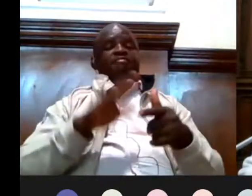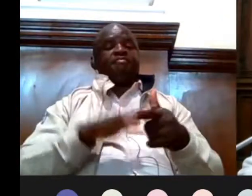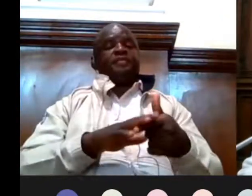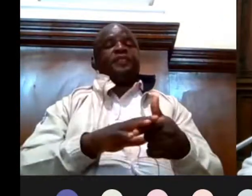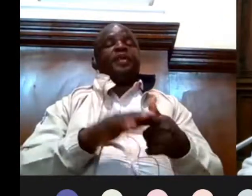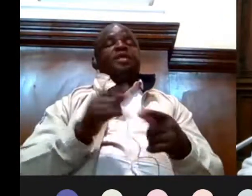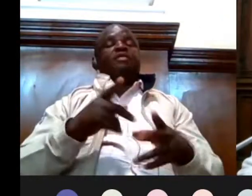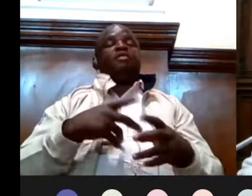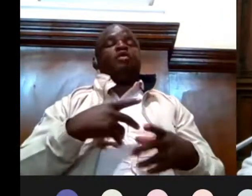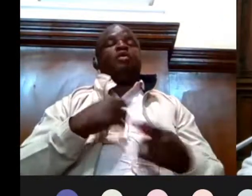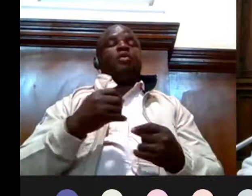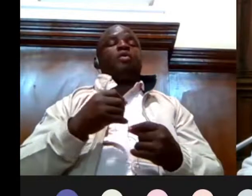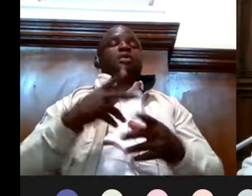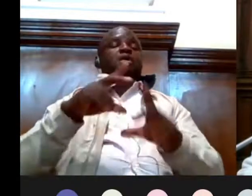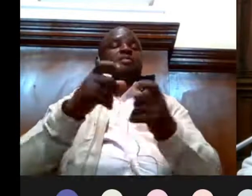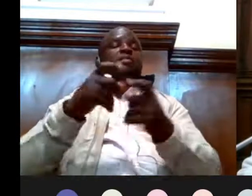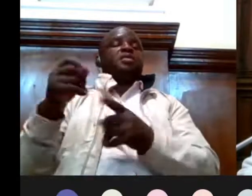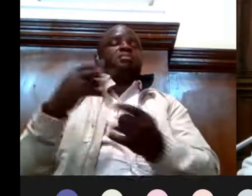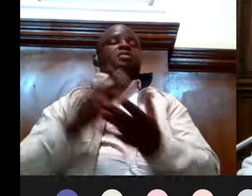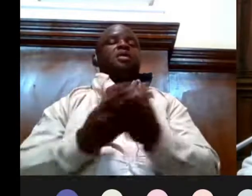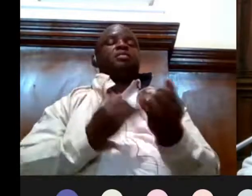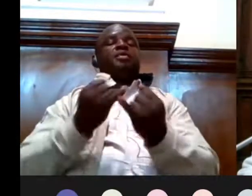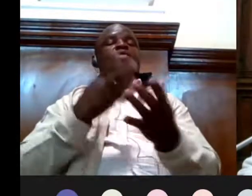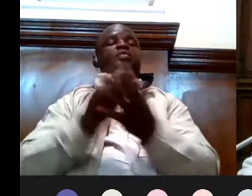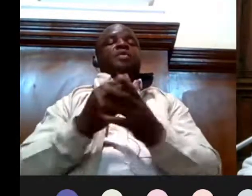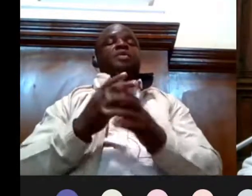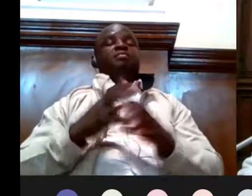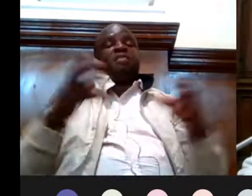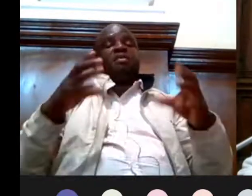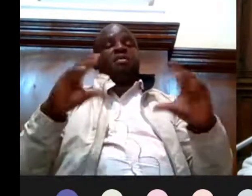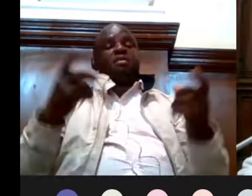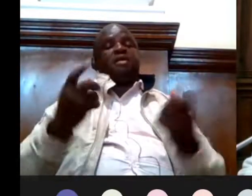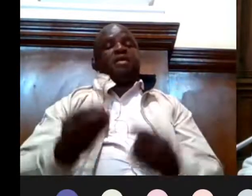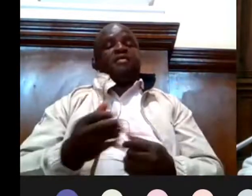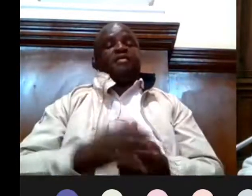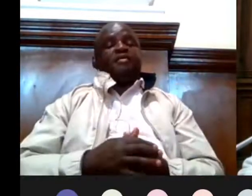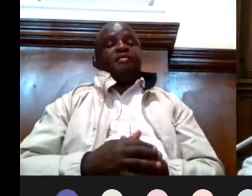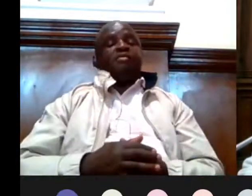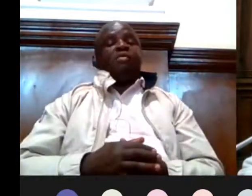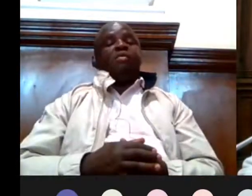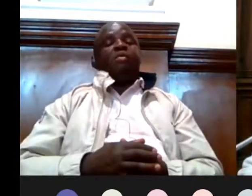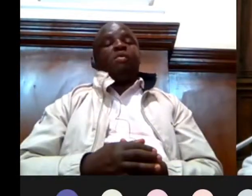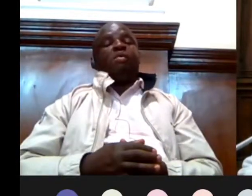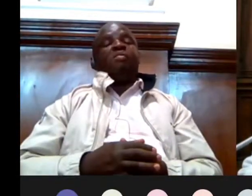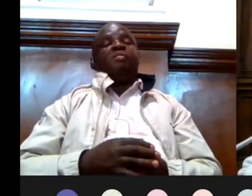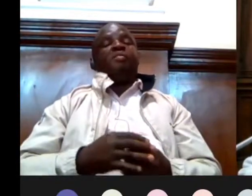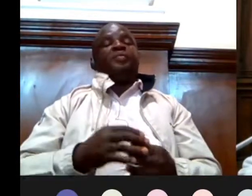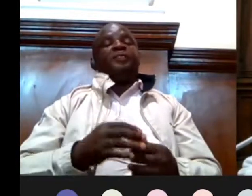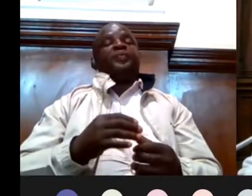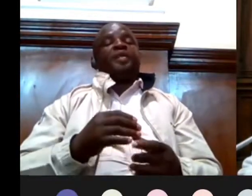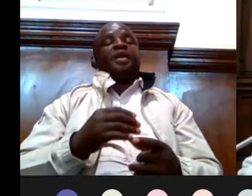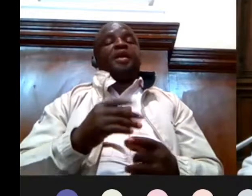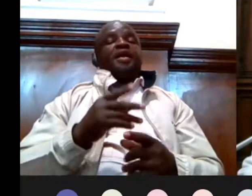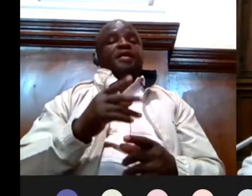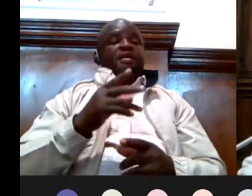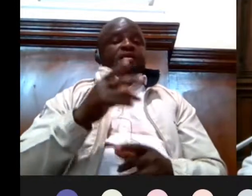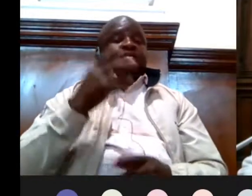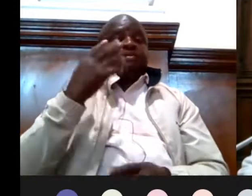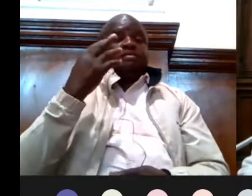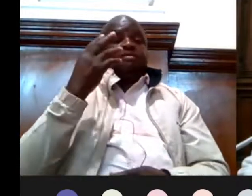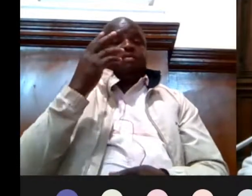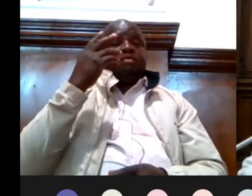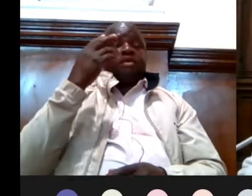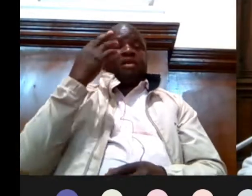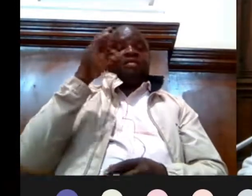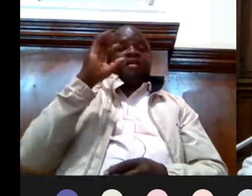businesses to compete with larger manufacturers. The Free State government coordinated various